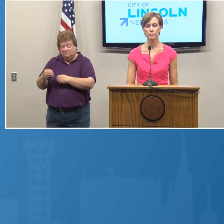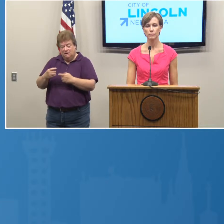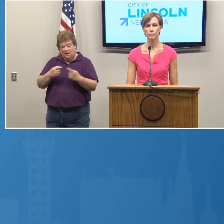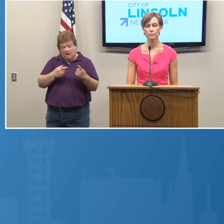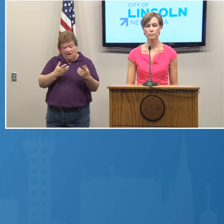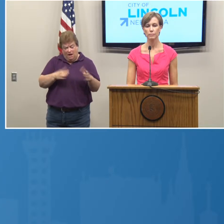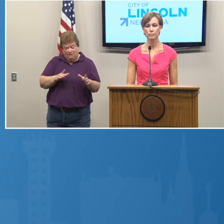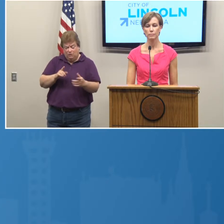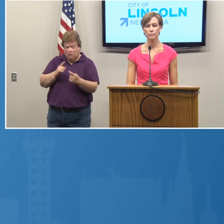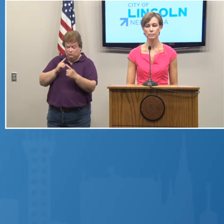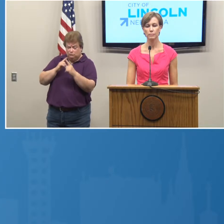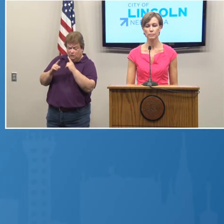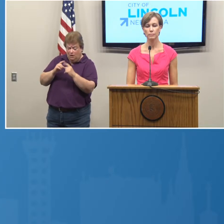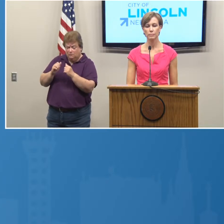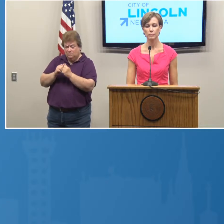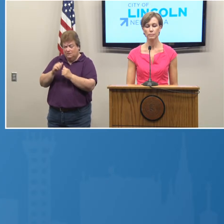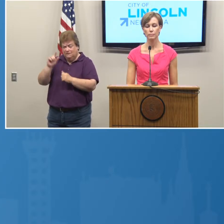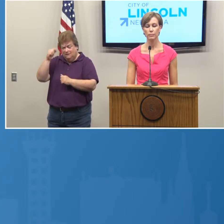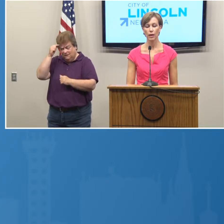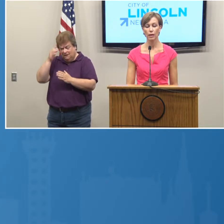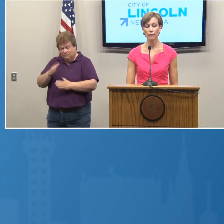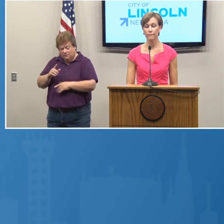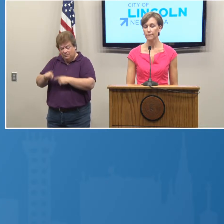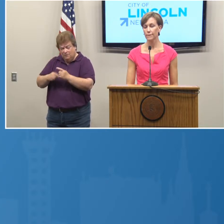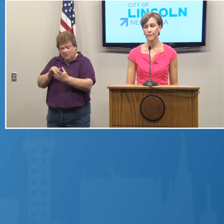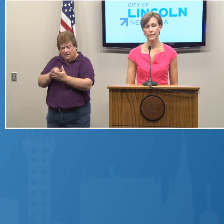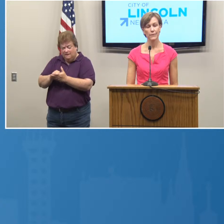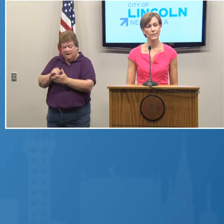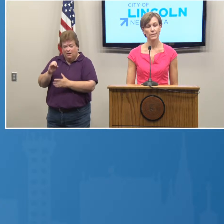governor about that, or?